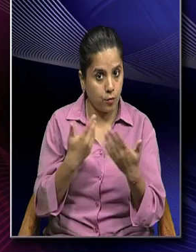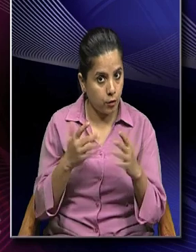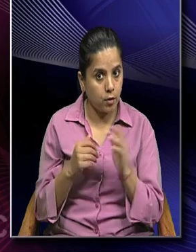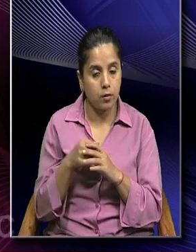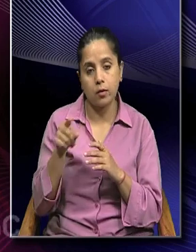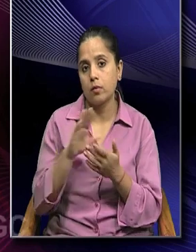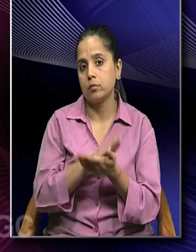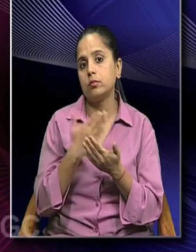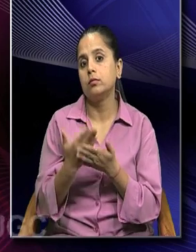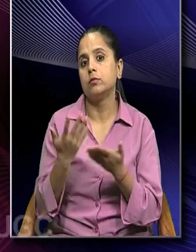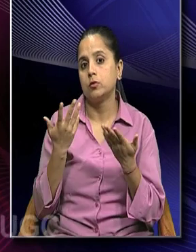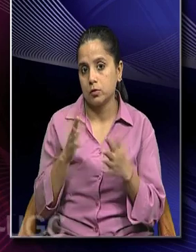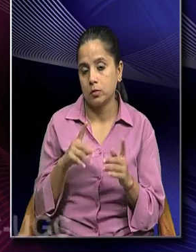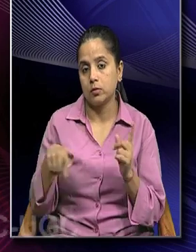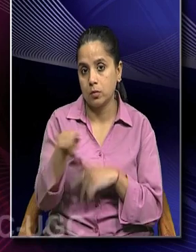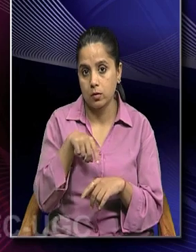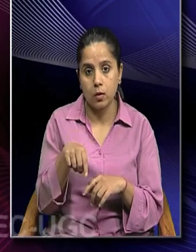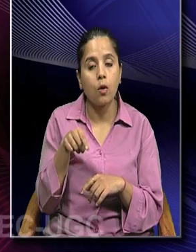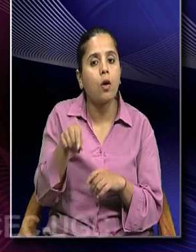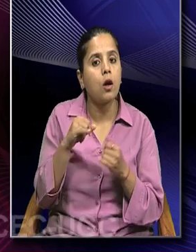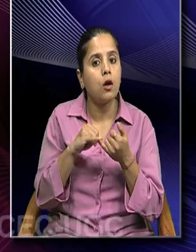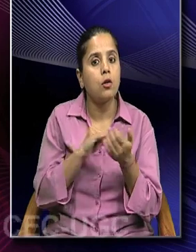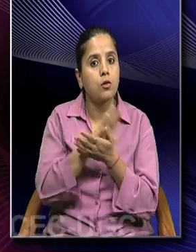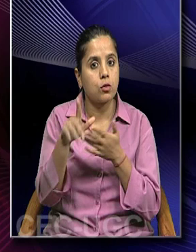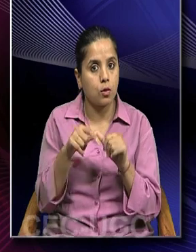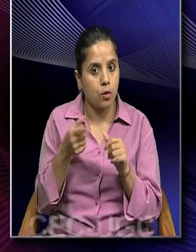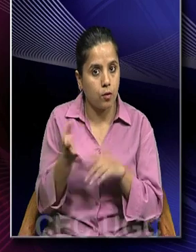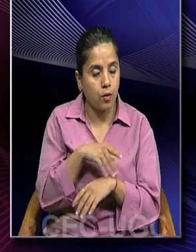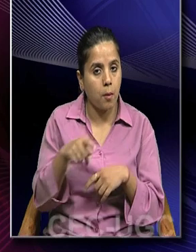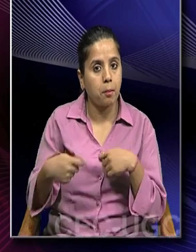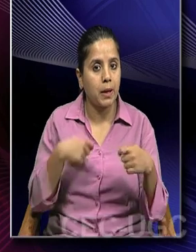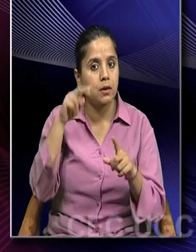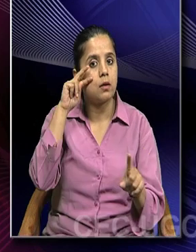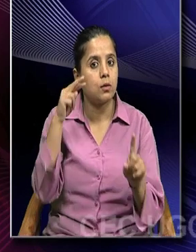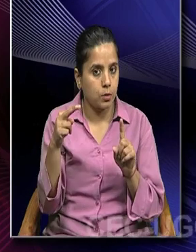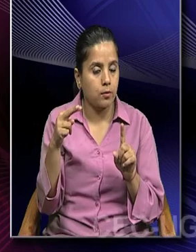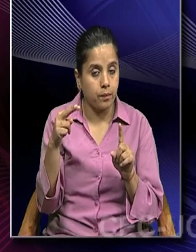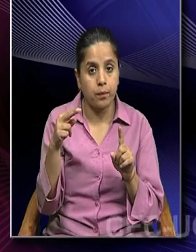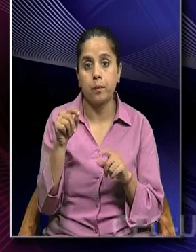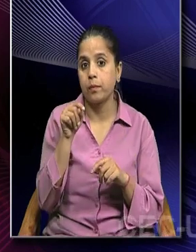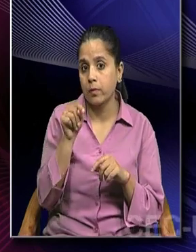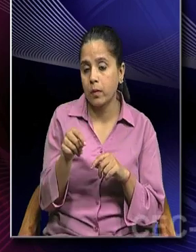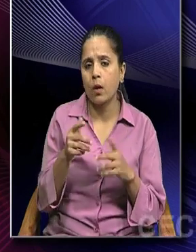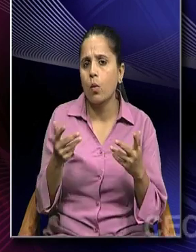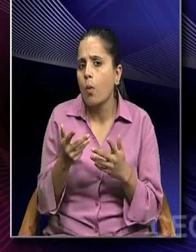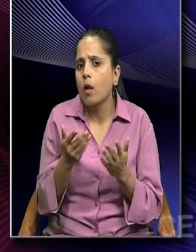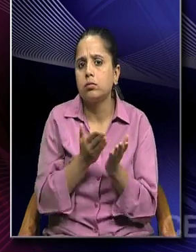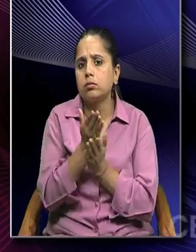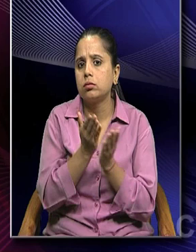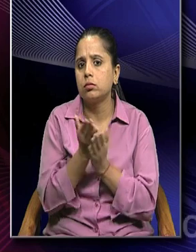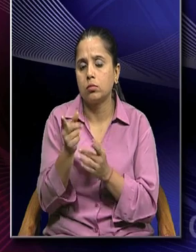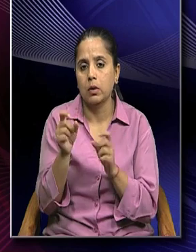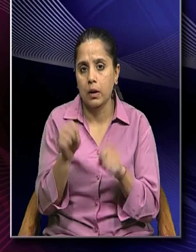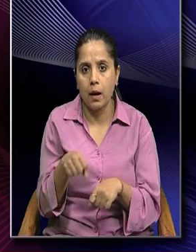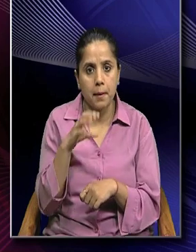have interpreted it, interpreted those shlokas from the business perspective, that in what manner it can